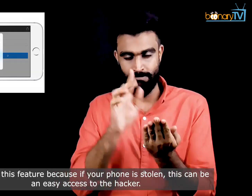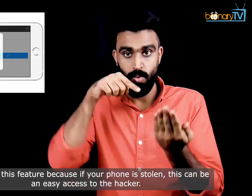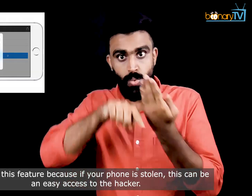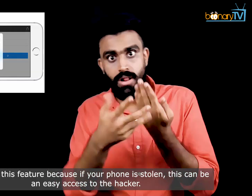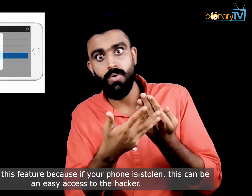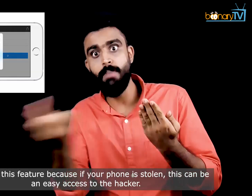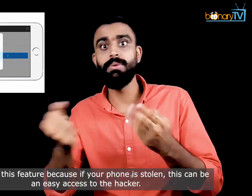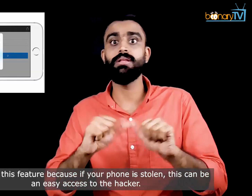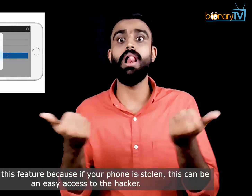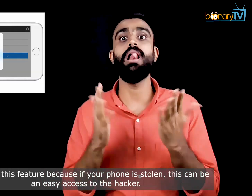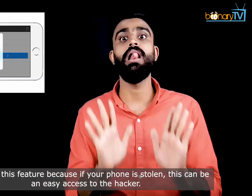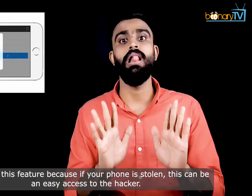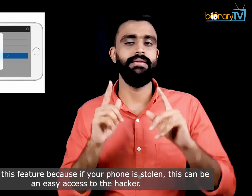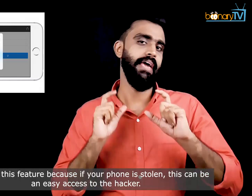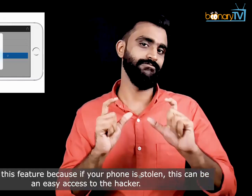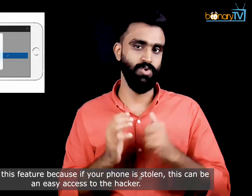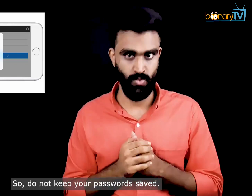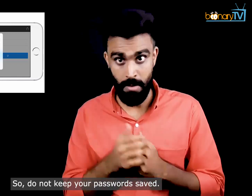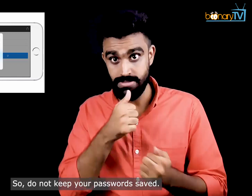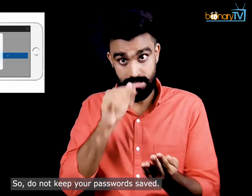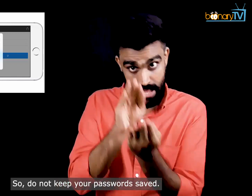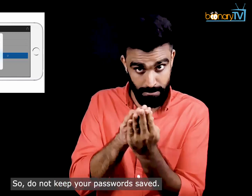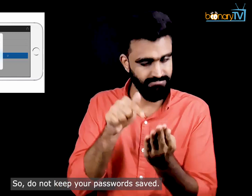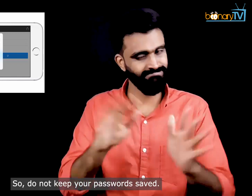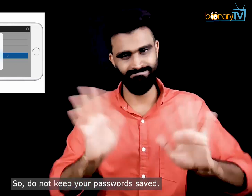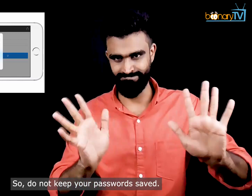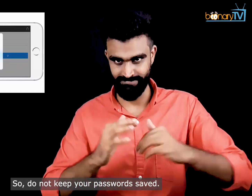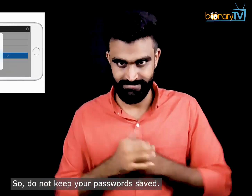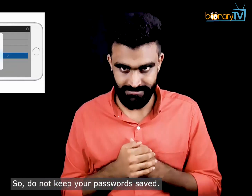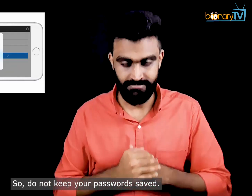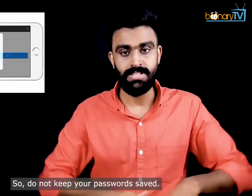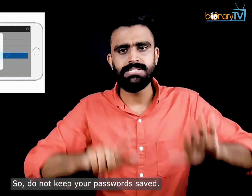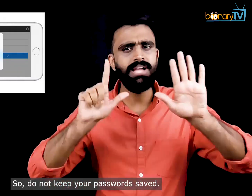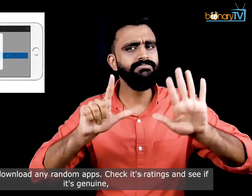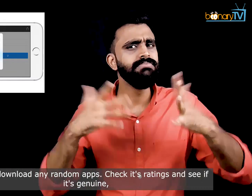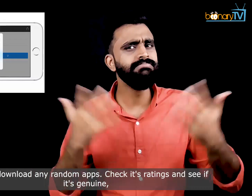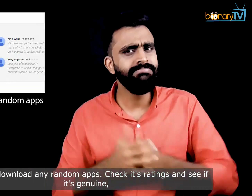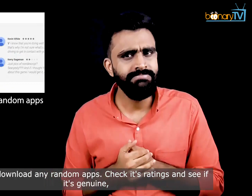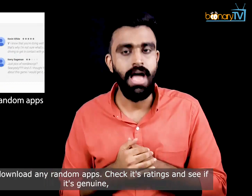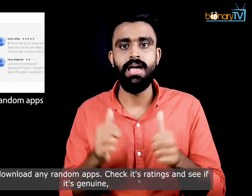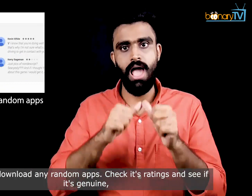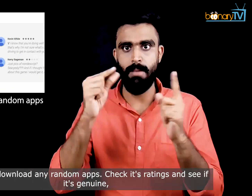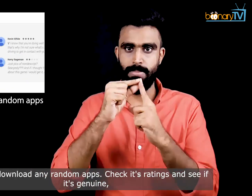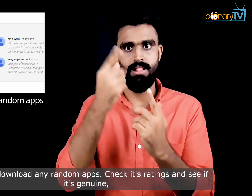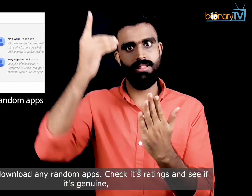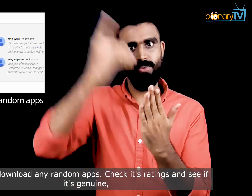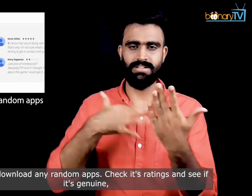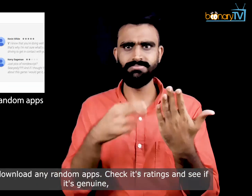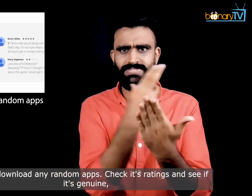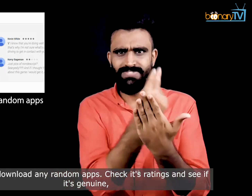this can be an easy access to the hacker. So do not keep your passwords saved. 7. Don't download